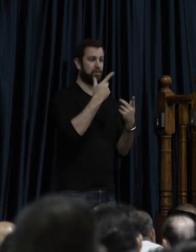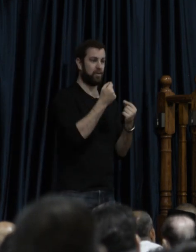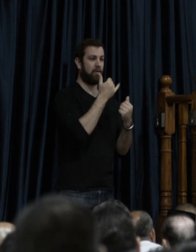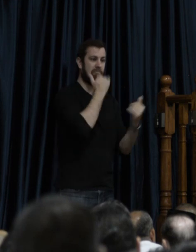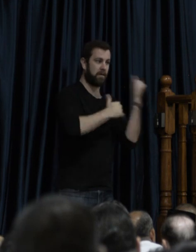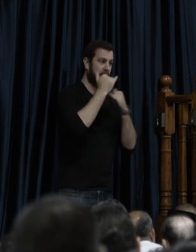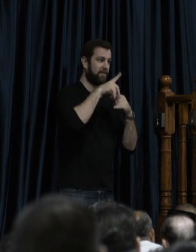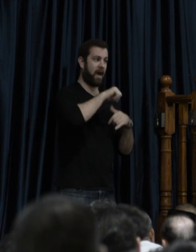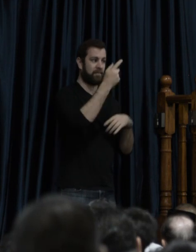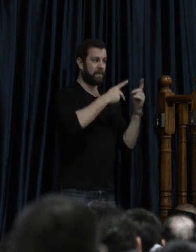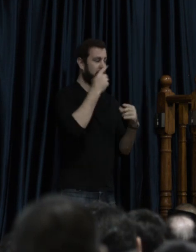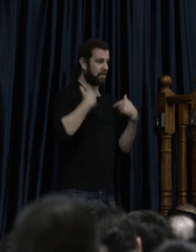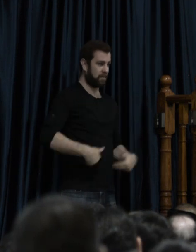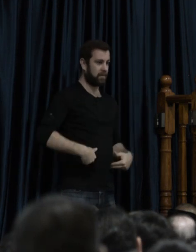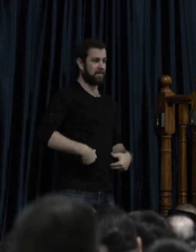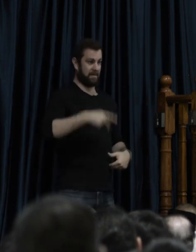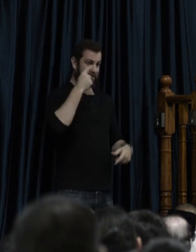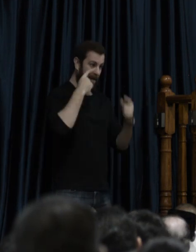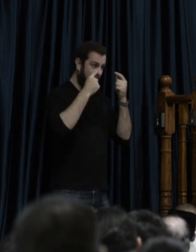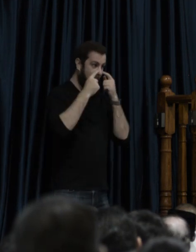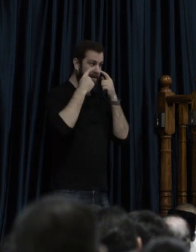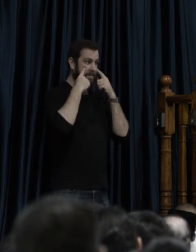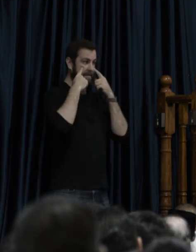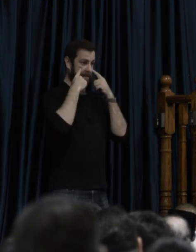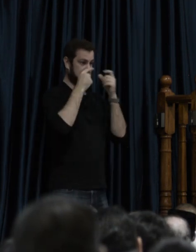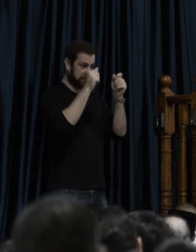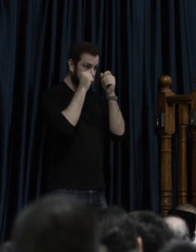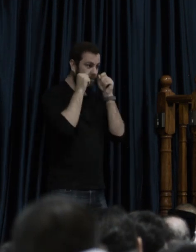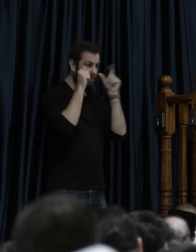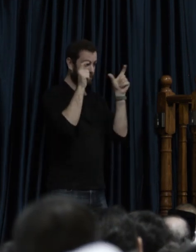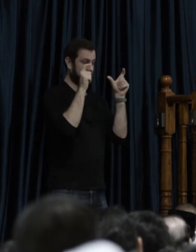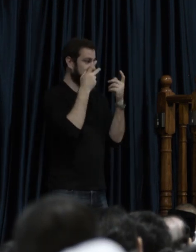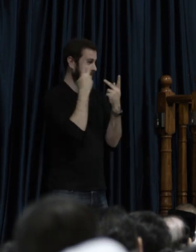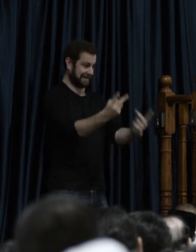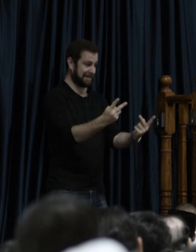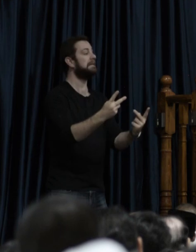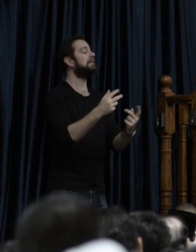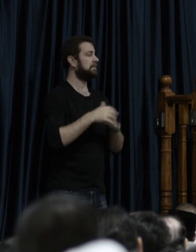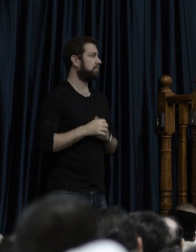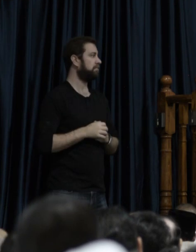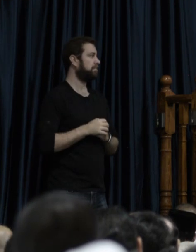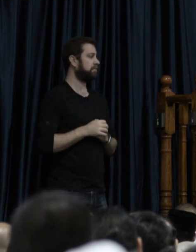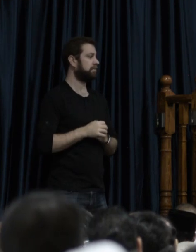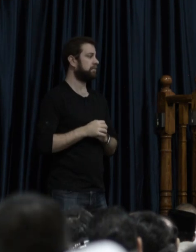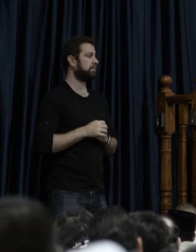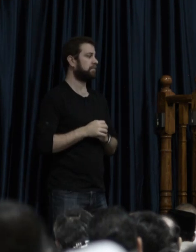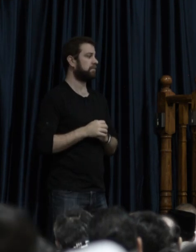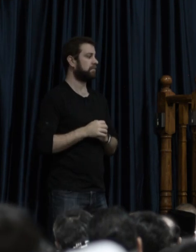eye, the physical eye, the tangible eye, then afna ayyamahu